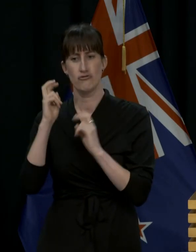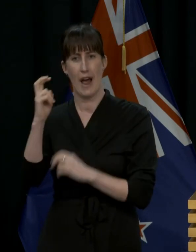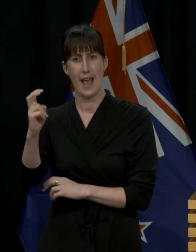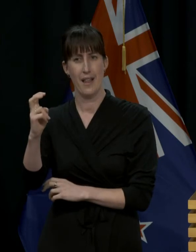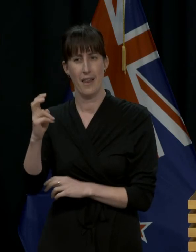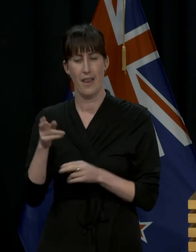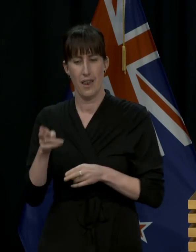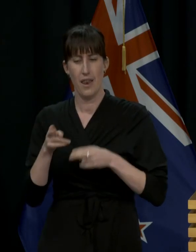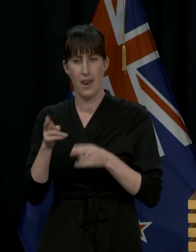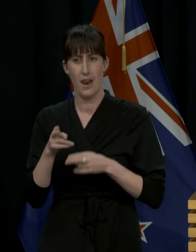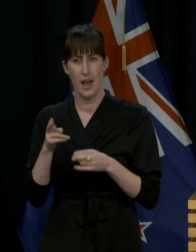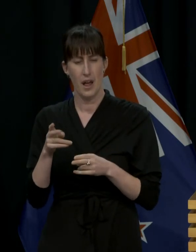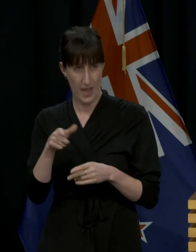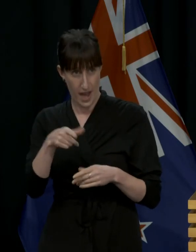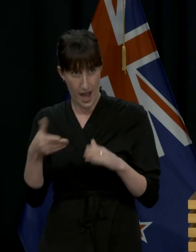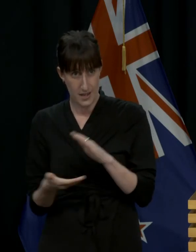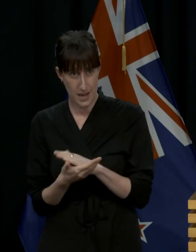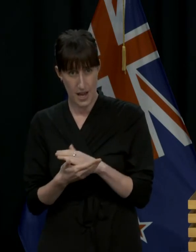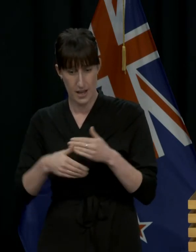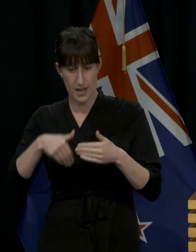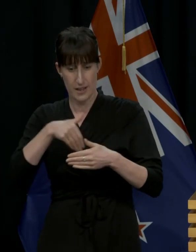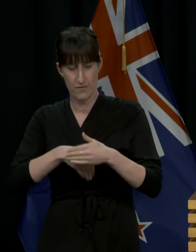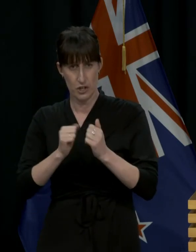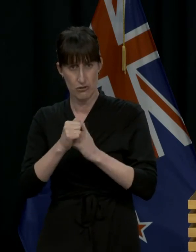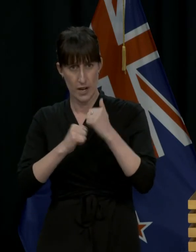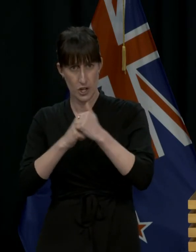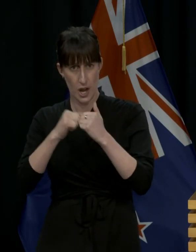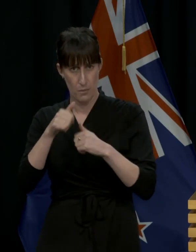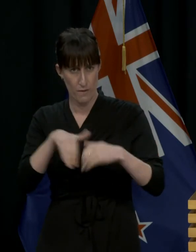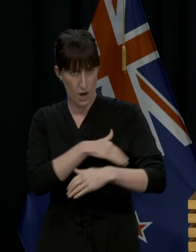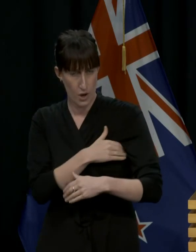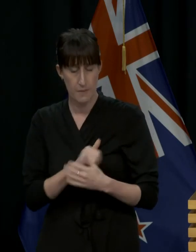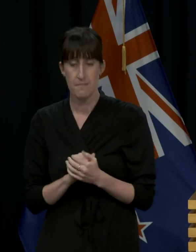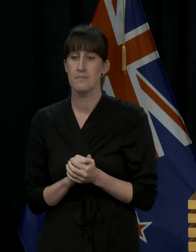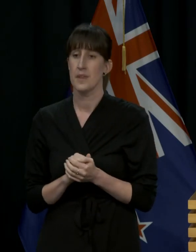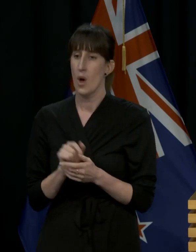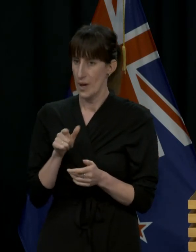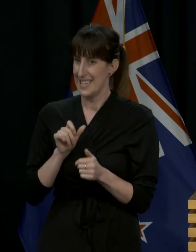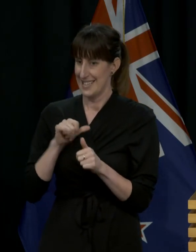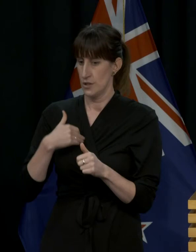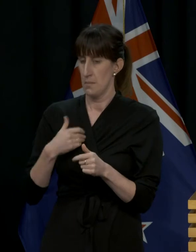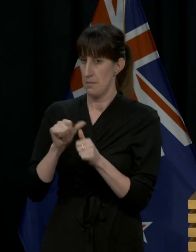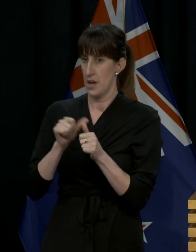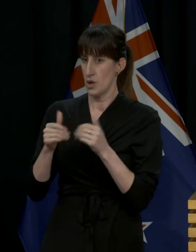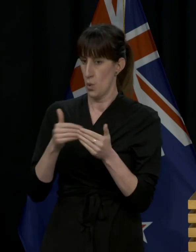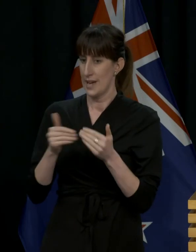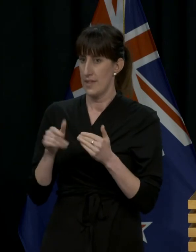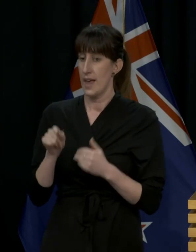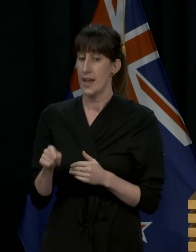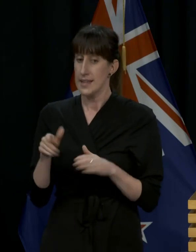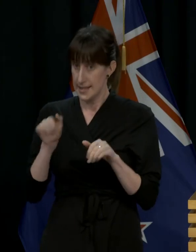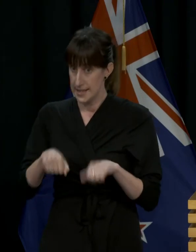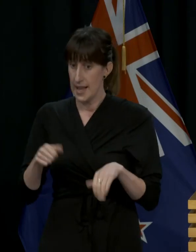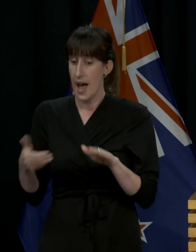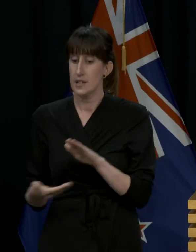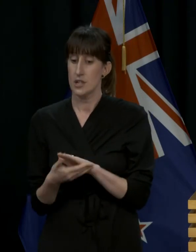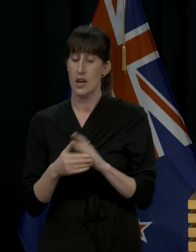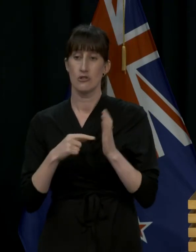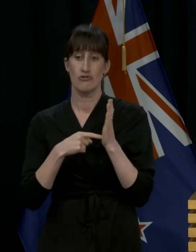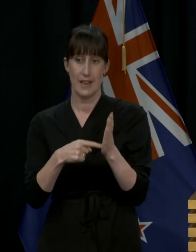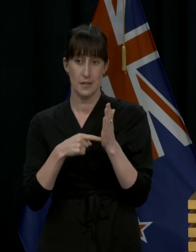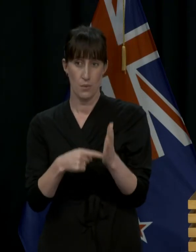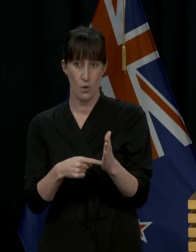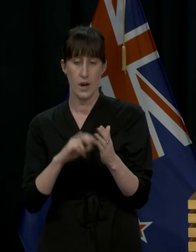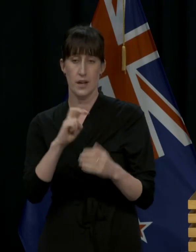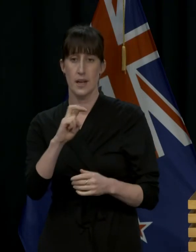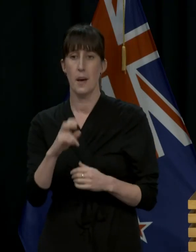Oh, of course. That's an area where we want greater coordination. So whilst it sits under transport, we will have a coordinated infrastructure team